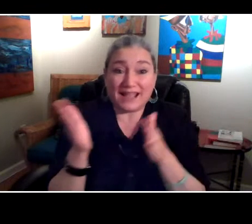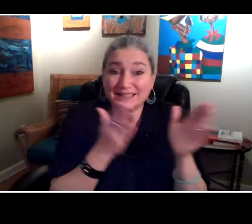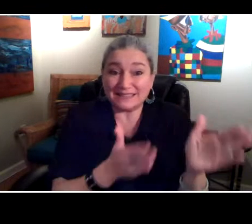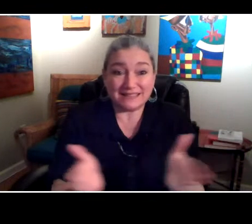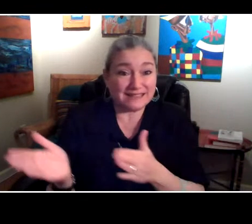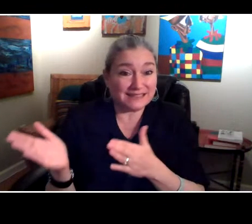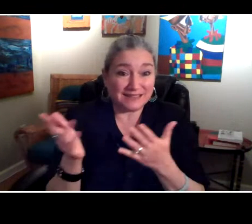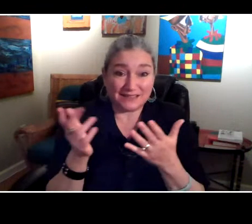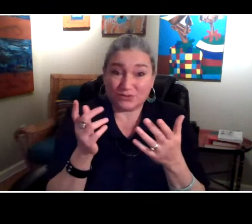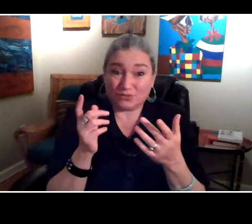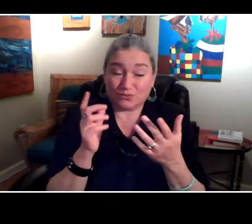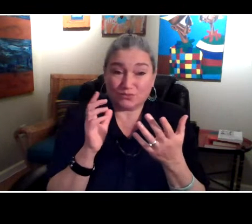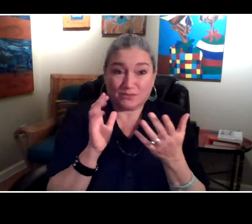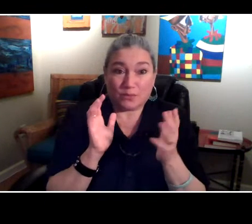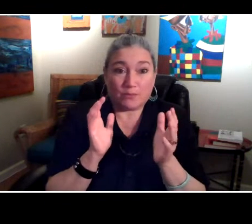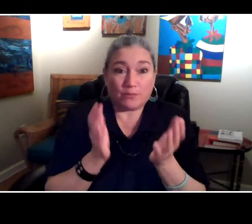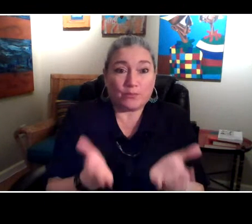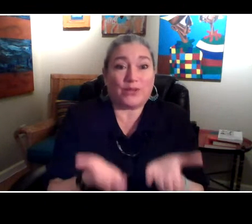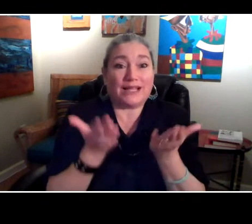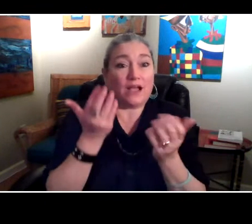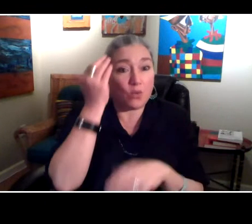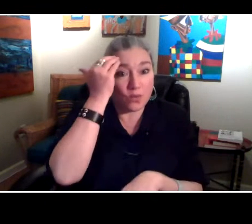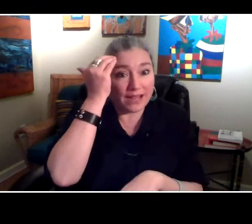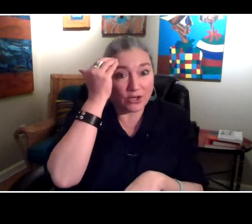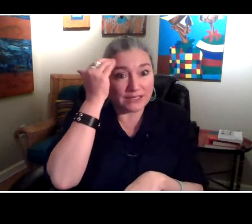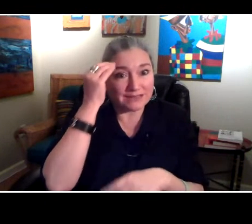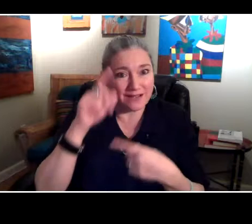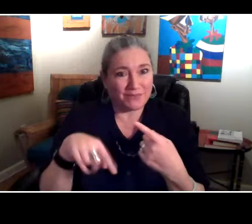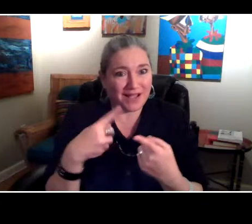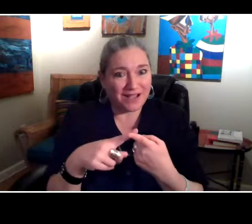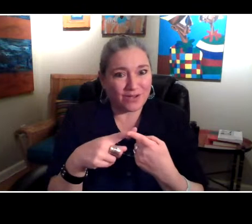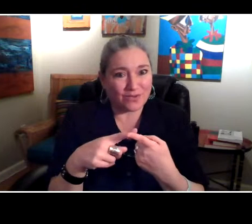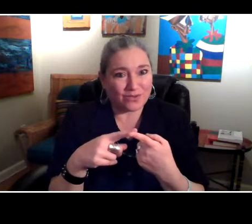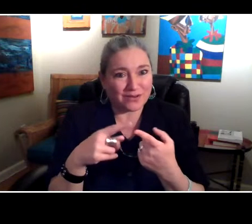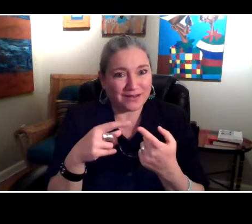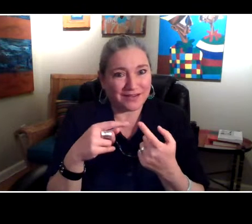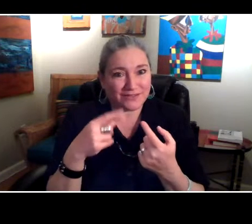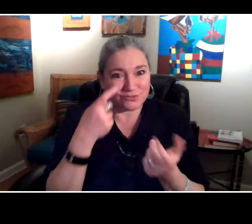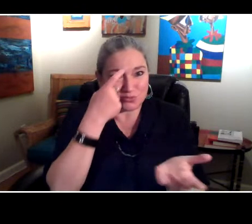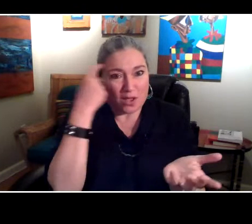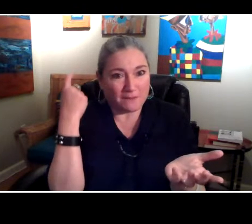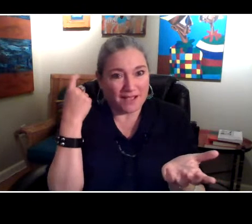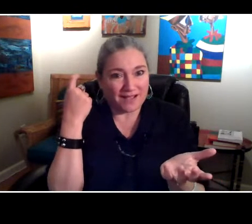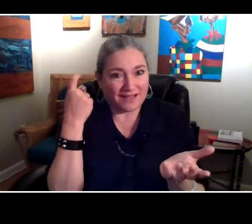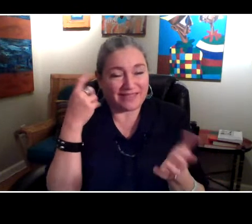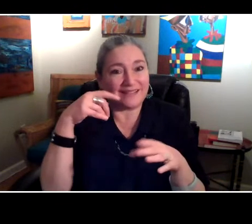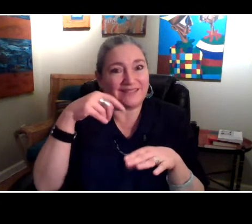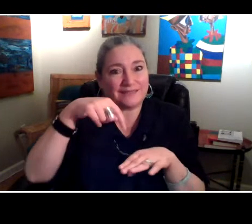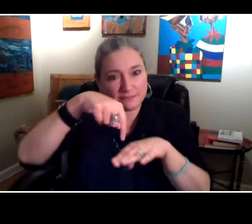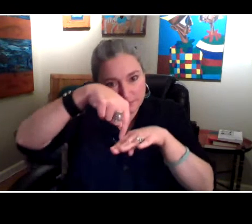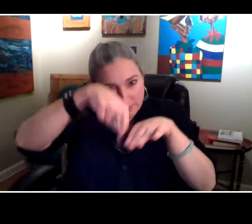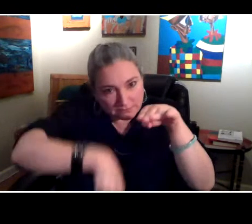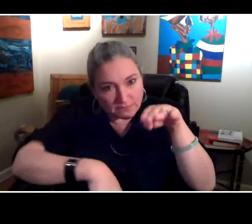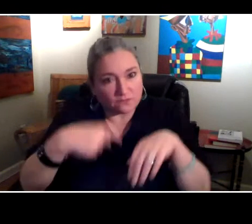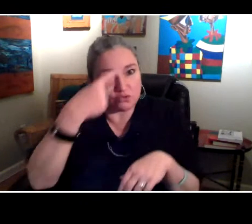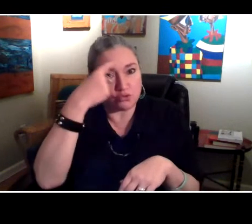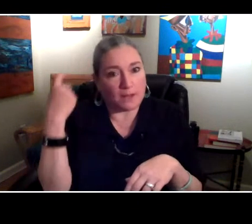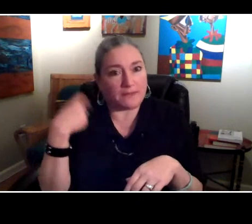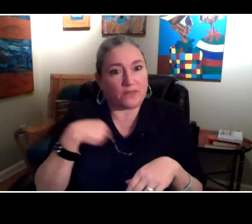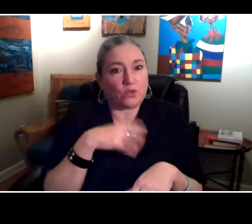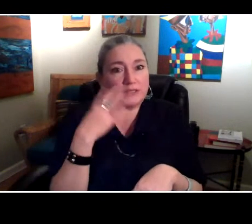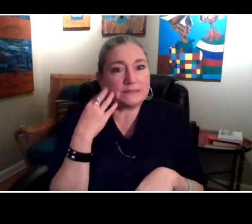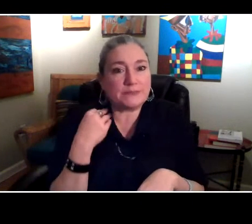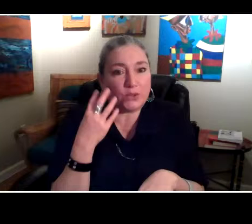Ultimately, we need to come together, have community organizing happen. We need to uplift awareness